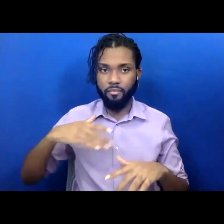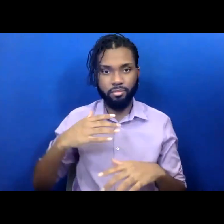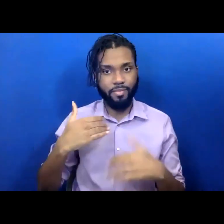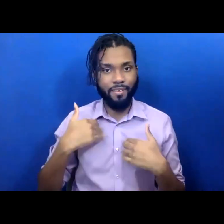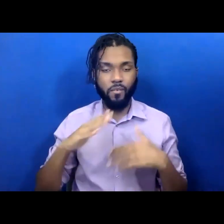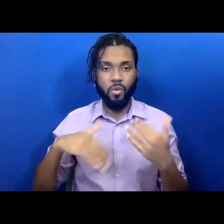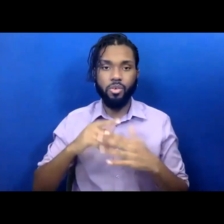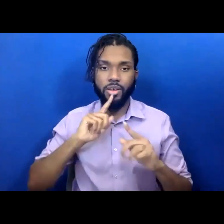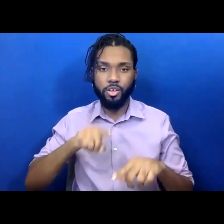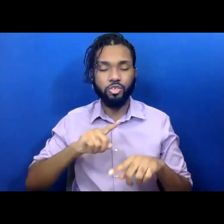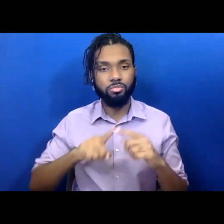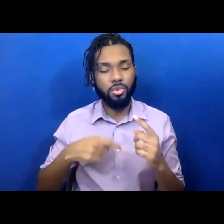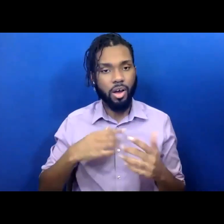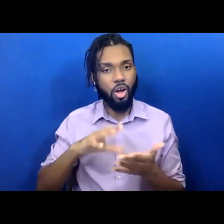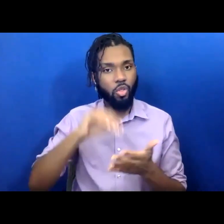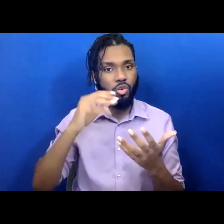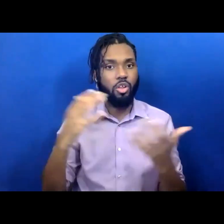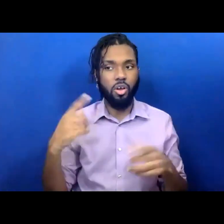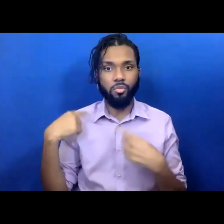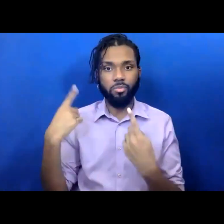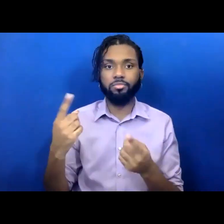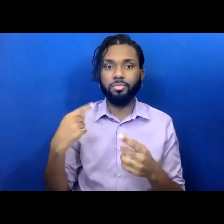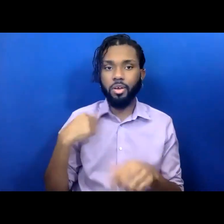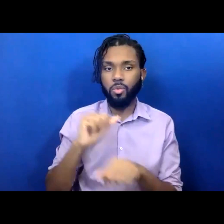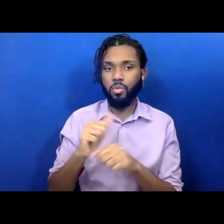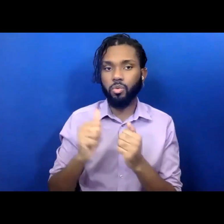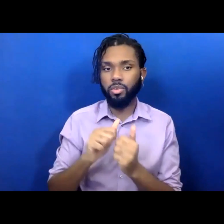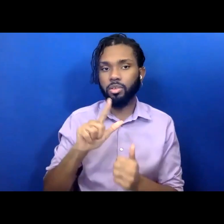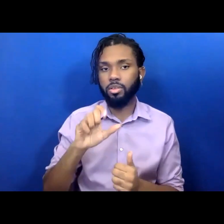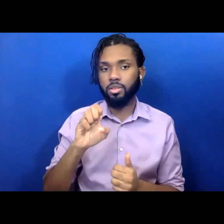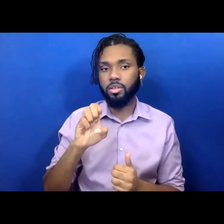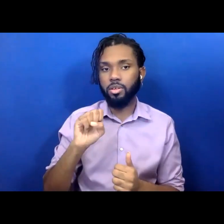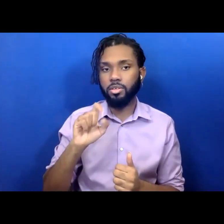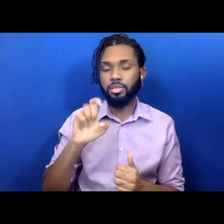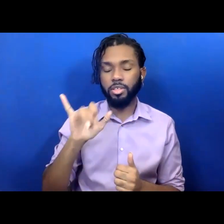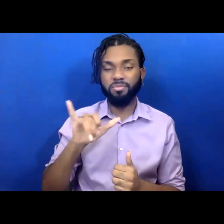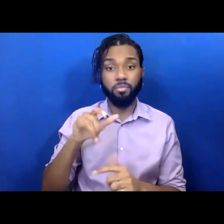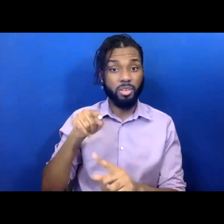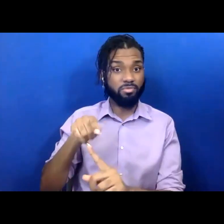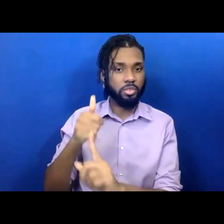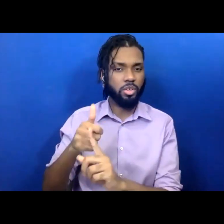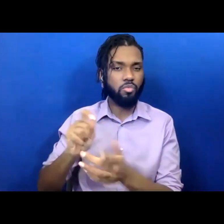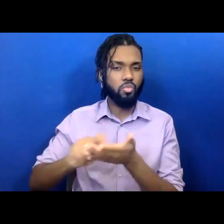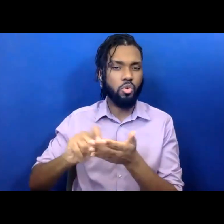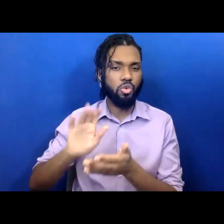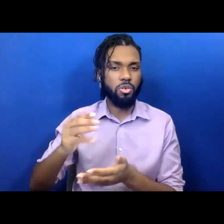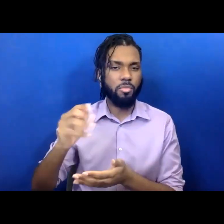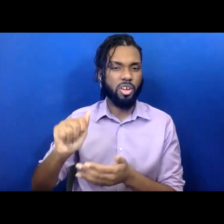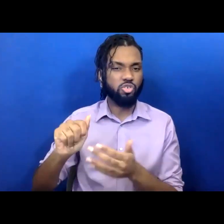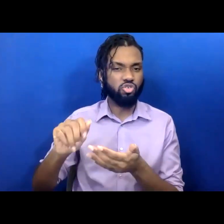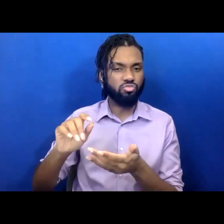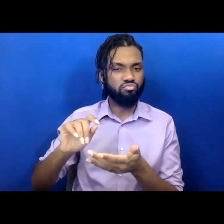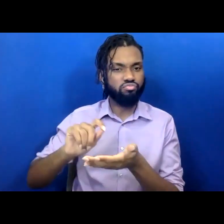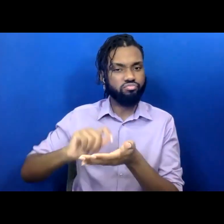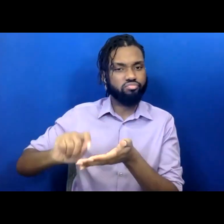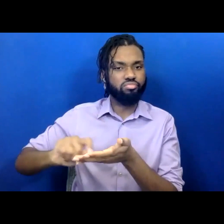through working with Leslie. And she wrote a master's thesis on this topic, and we've been